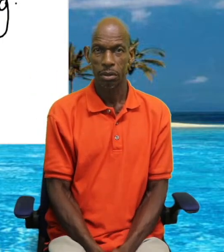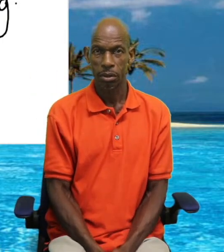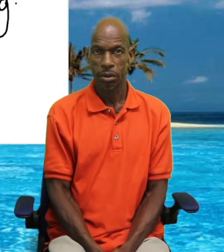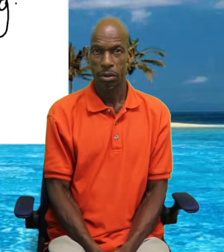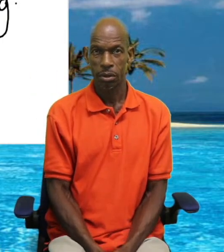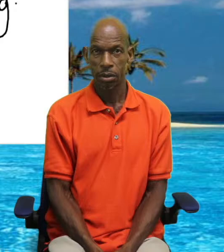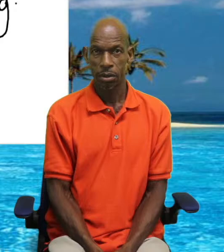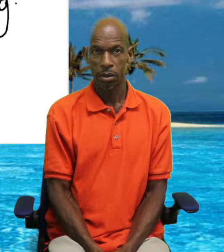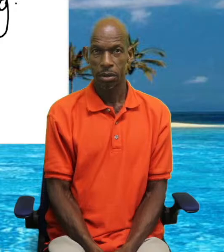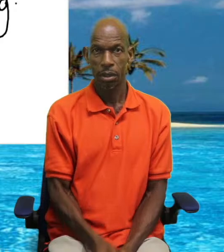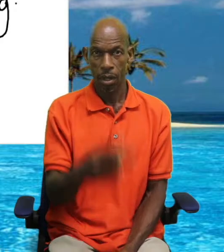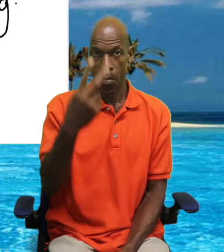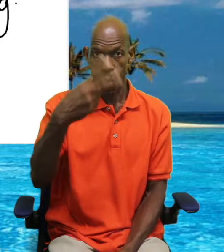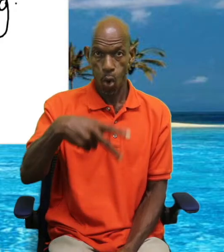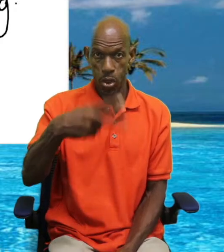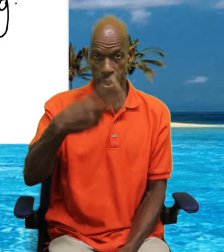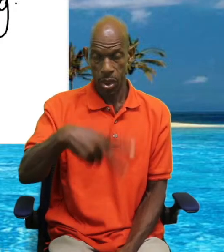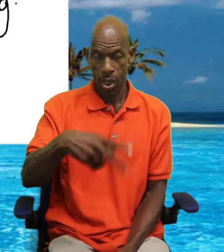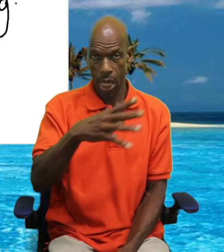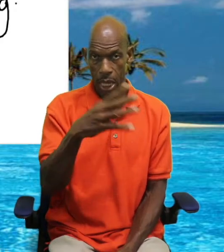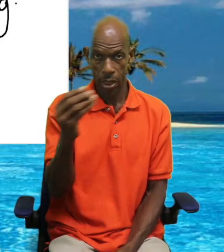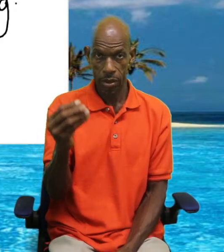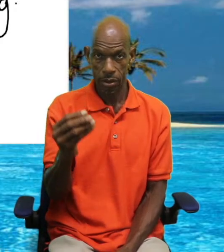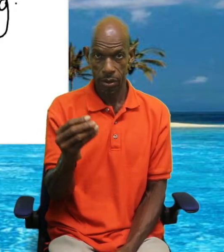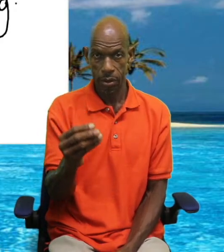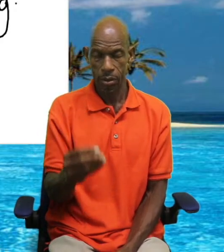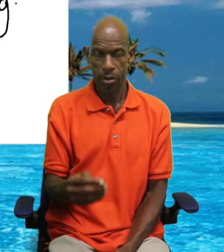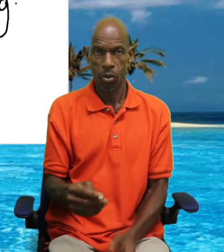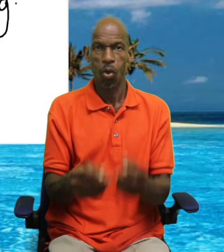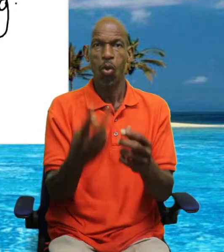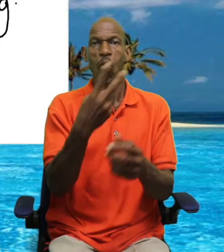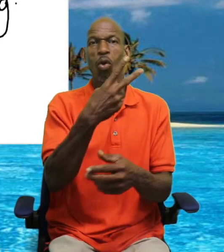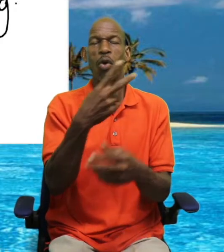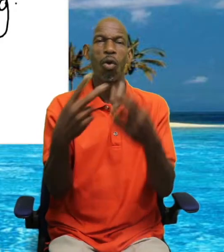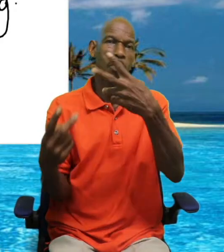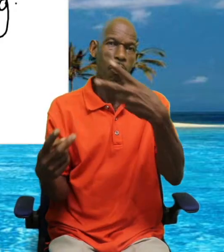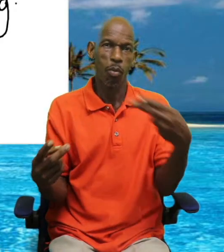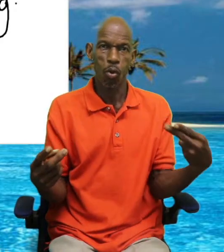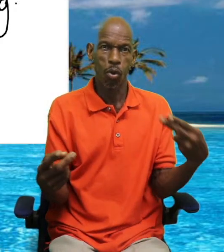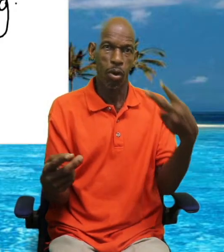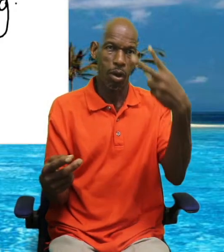What do you think? Both sentences is an, Sabriki?